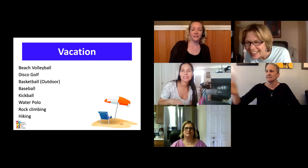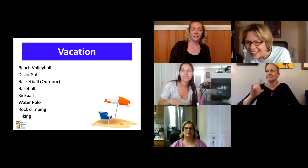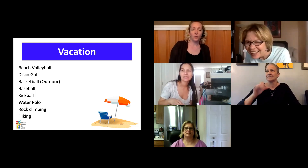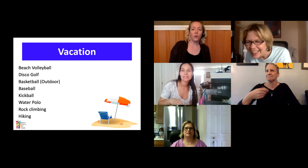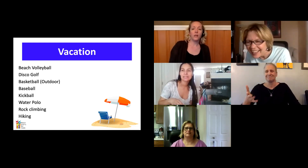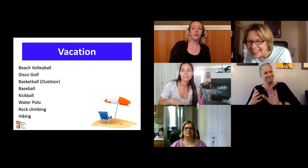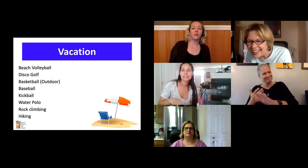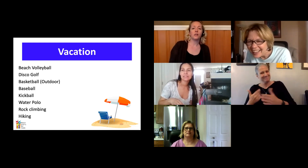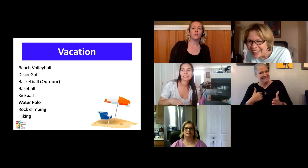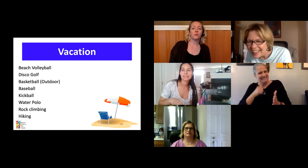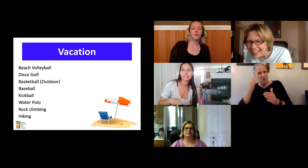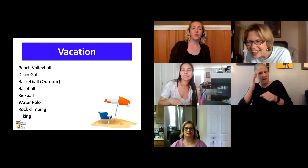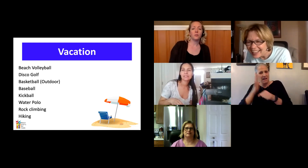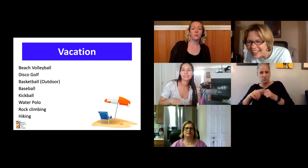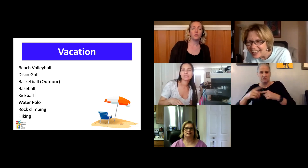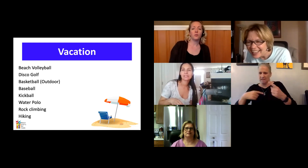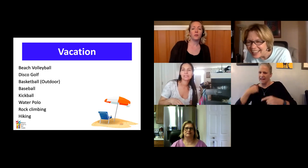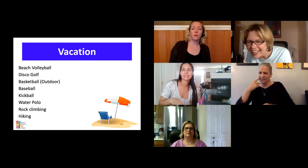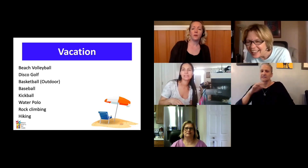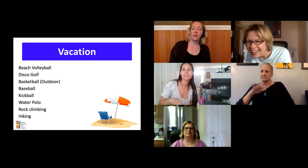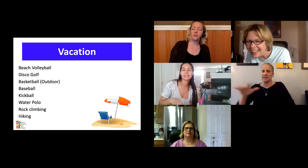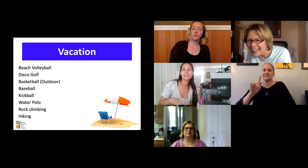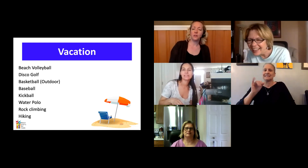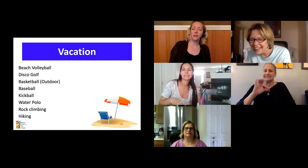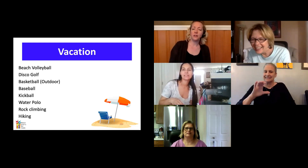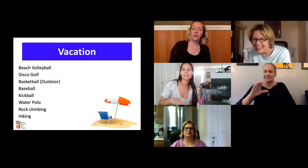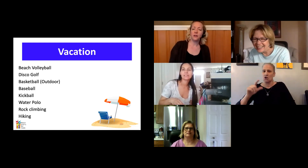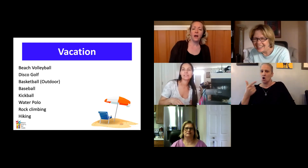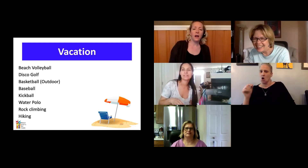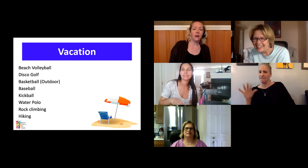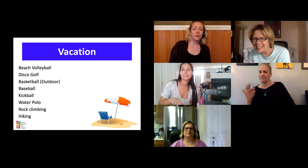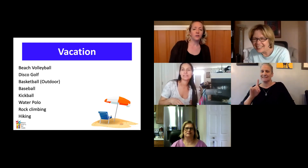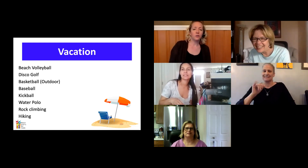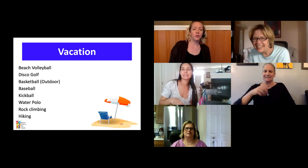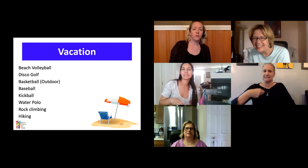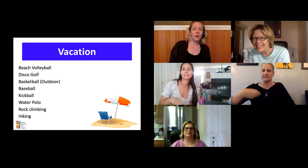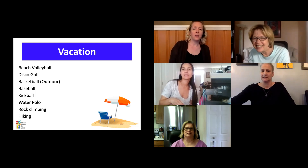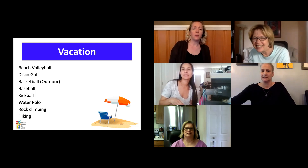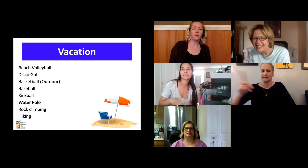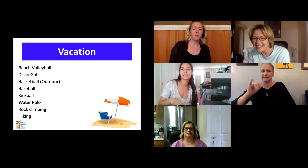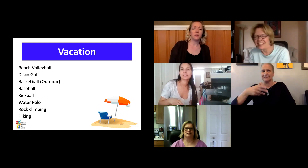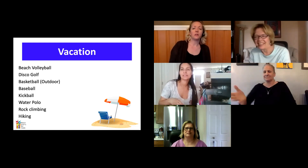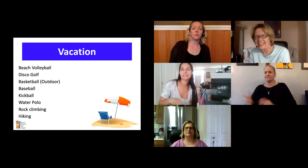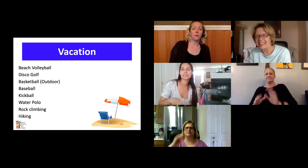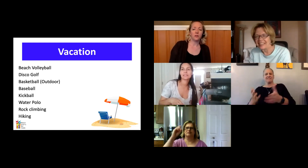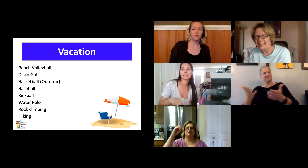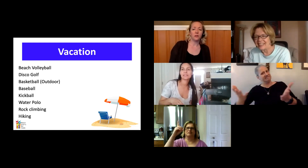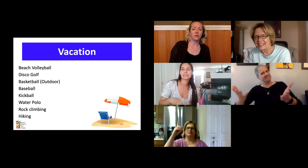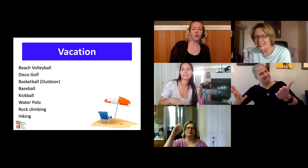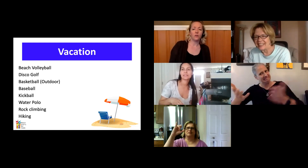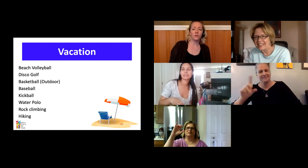which I'm trying to remember, do we spell that? Do we sign that? I honestly don't know enough about it. I would typically spell disc golf.